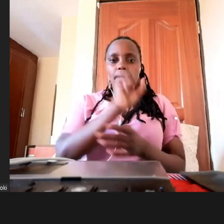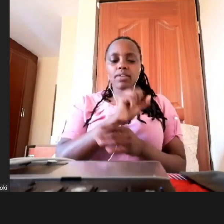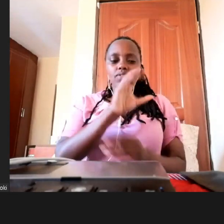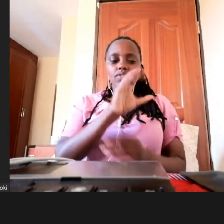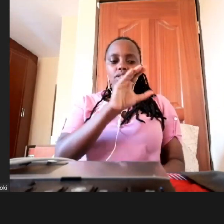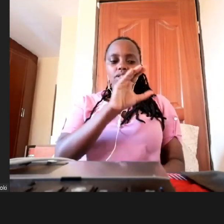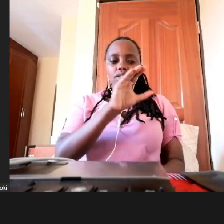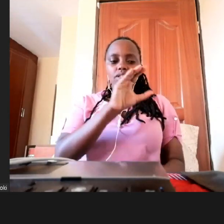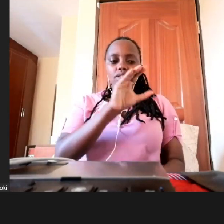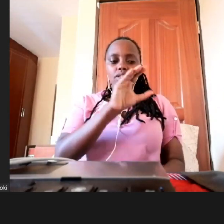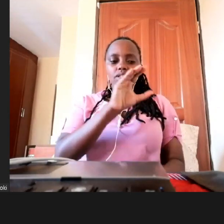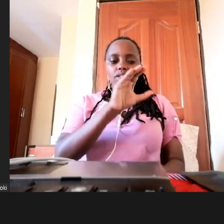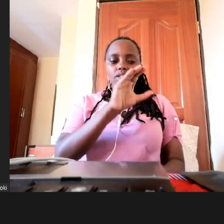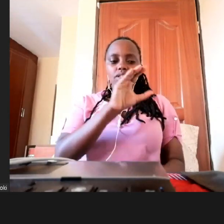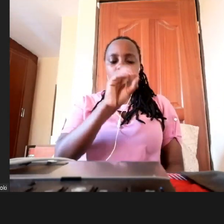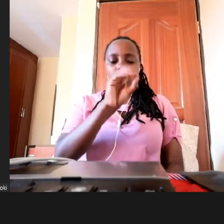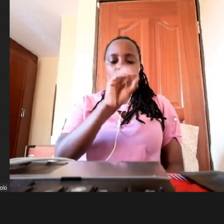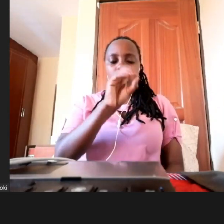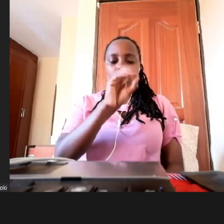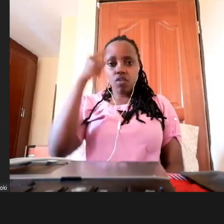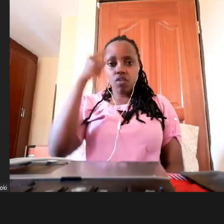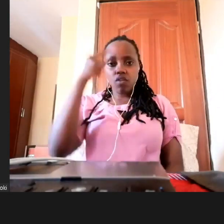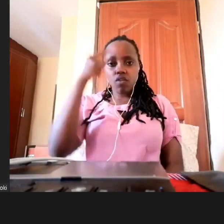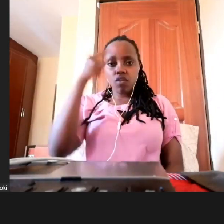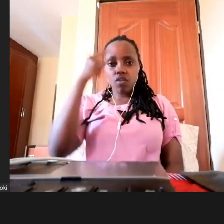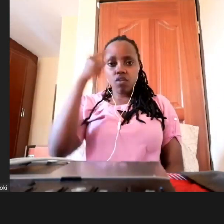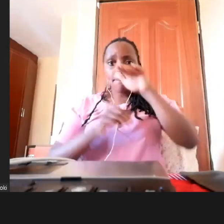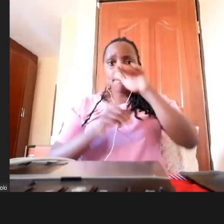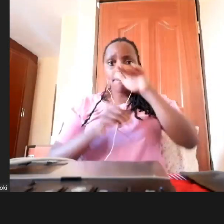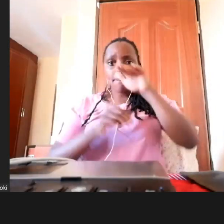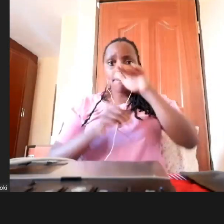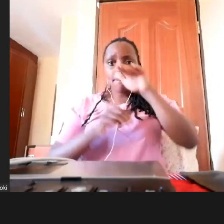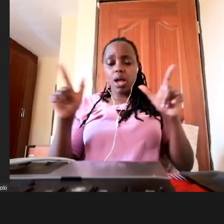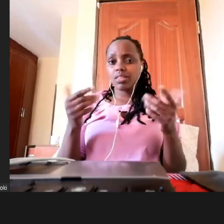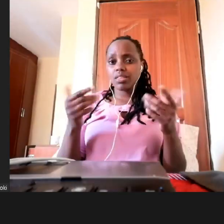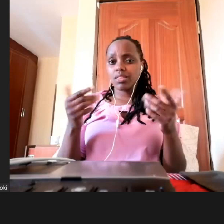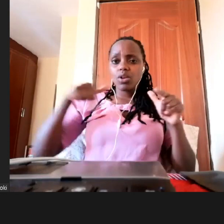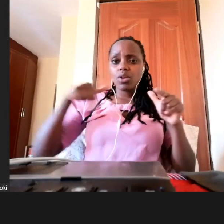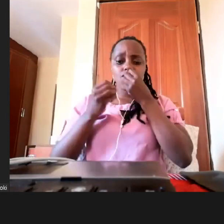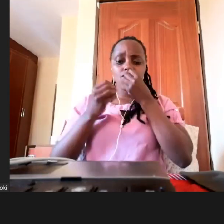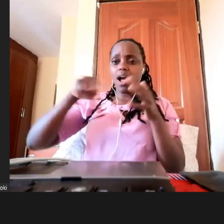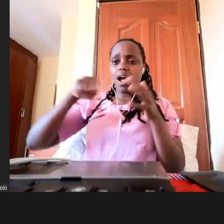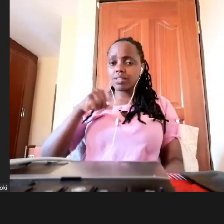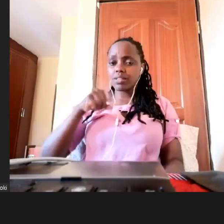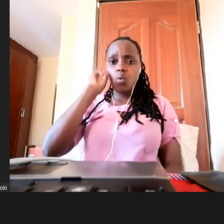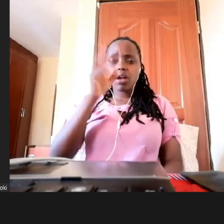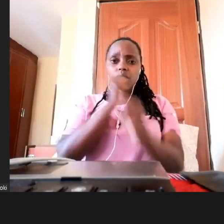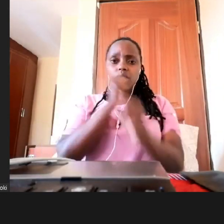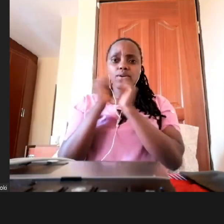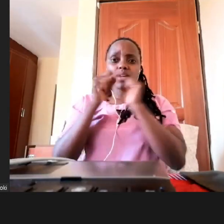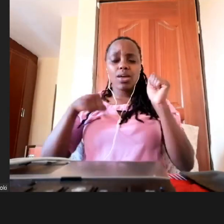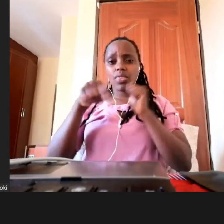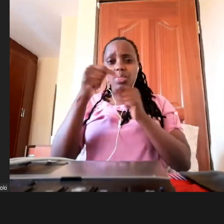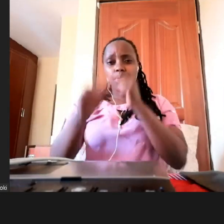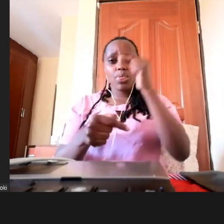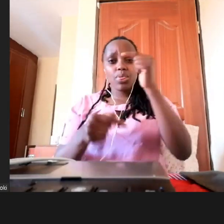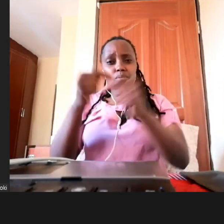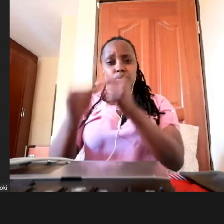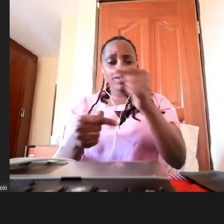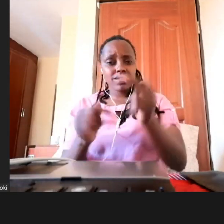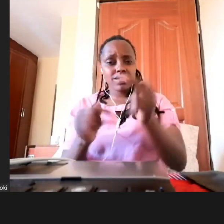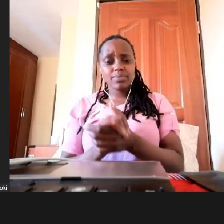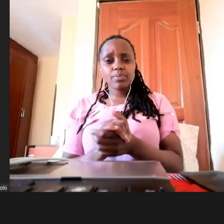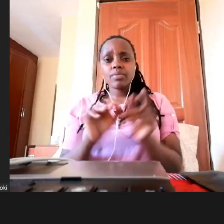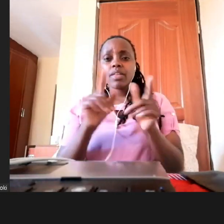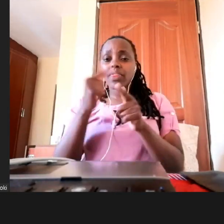ministries, and were given the go-ahead. And we were informed that, they were going to work with us on this process.